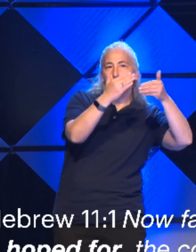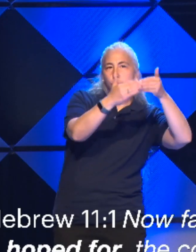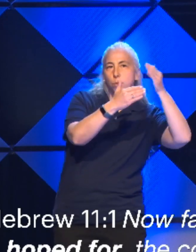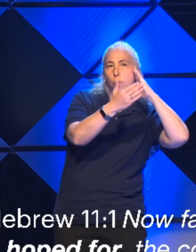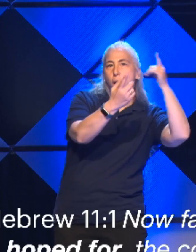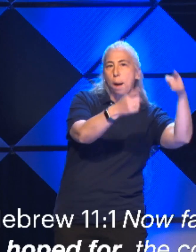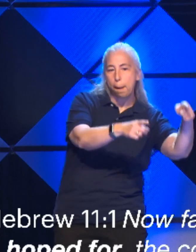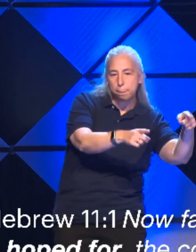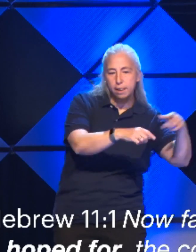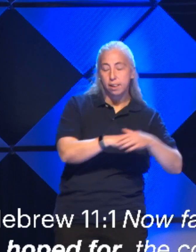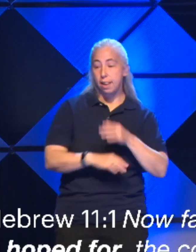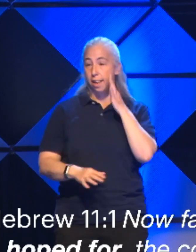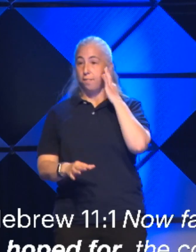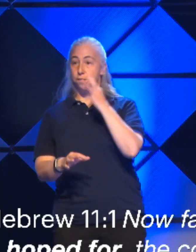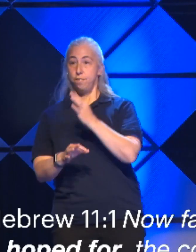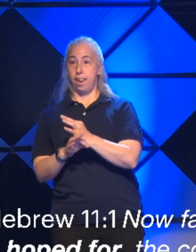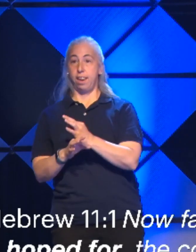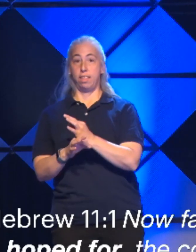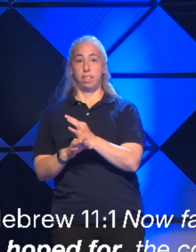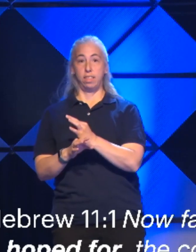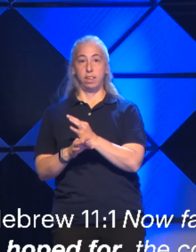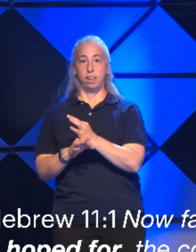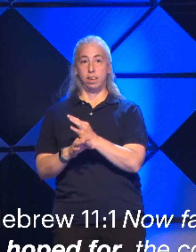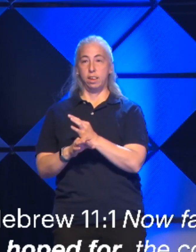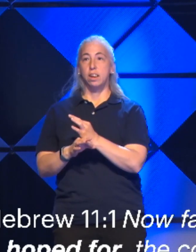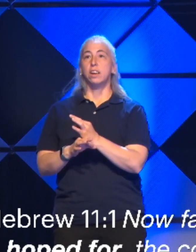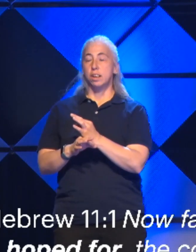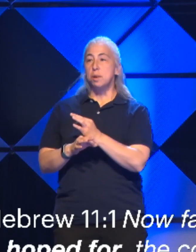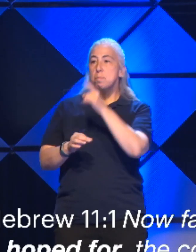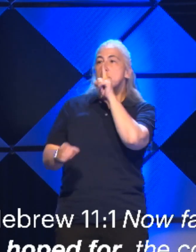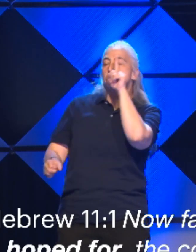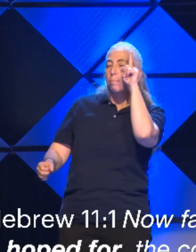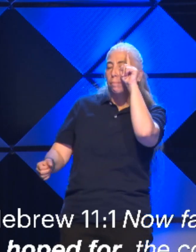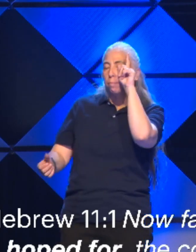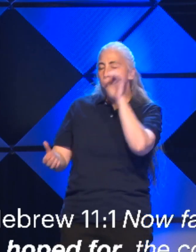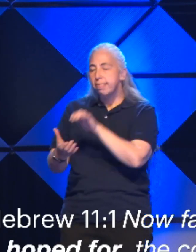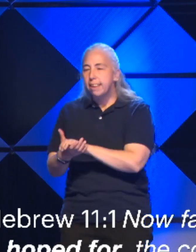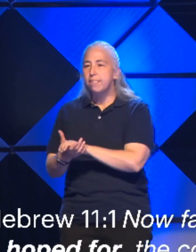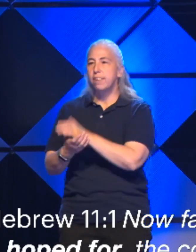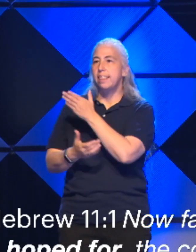the conviction of things not seen. Without hope,